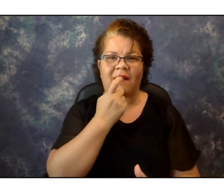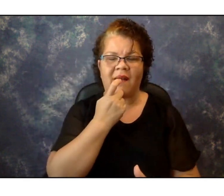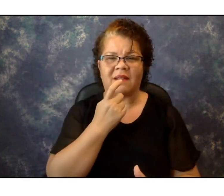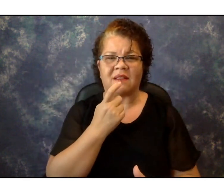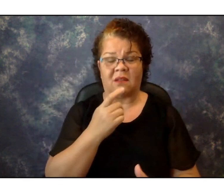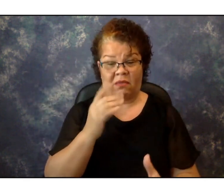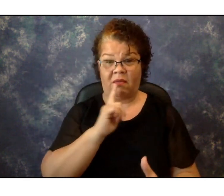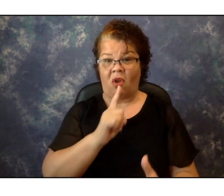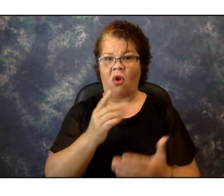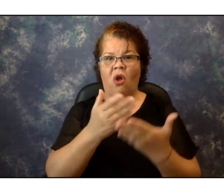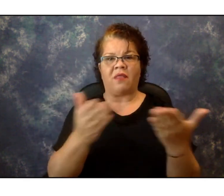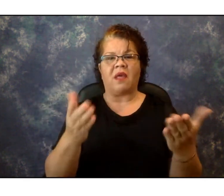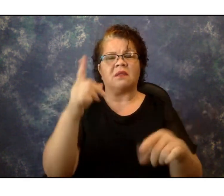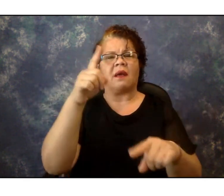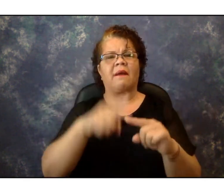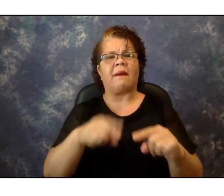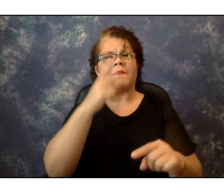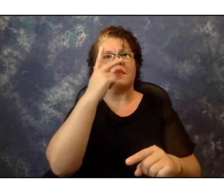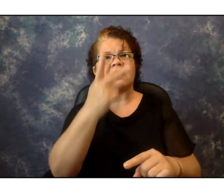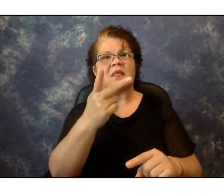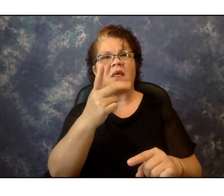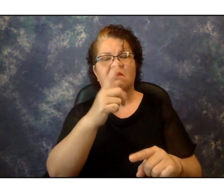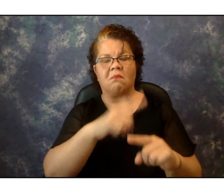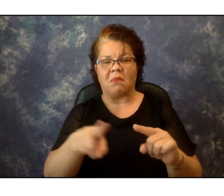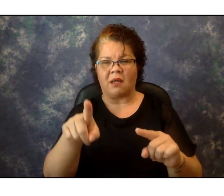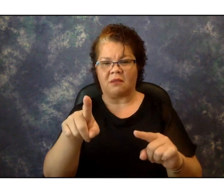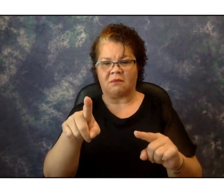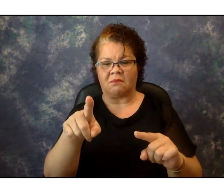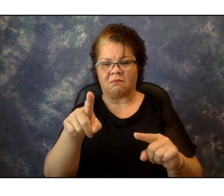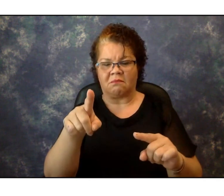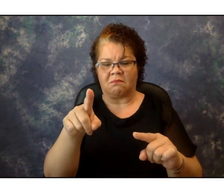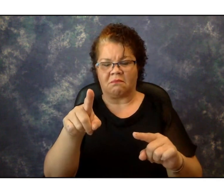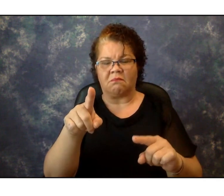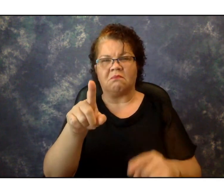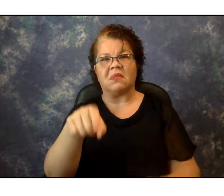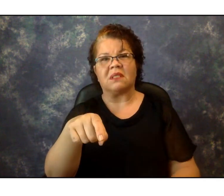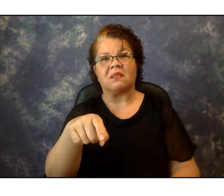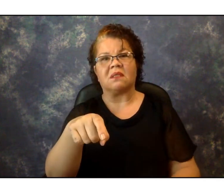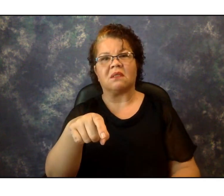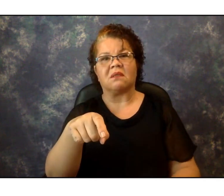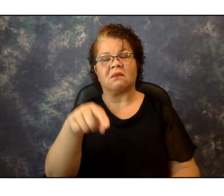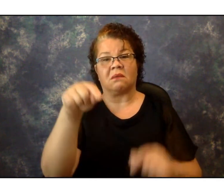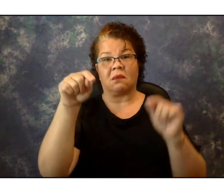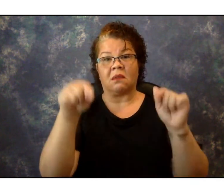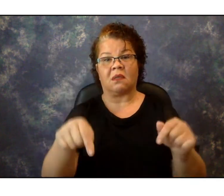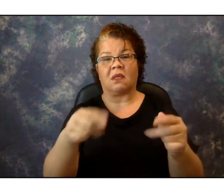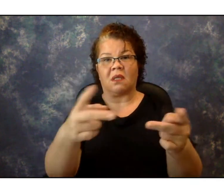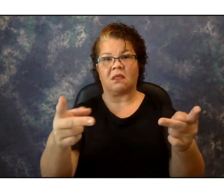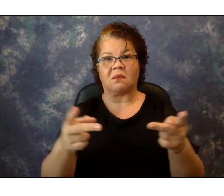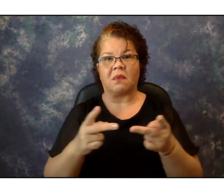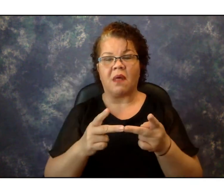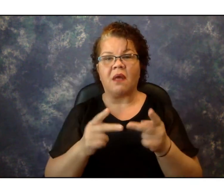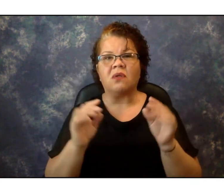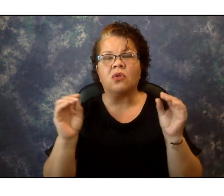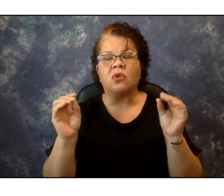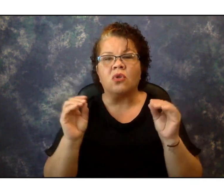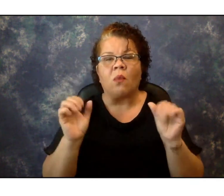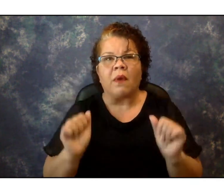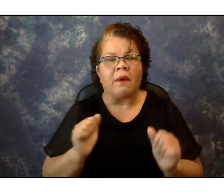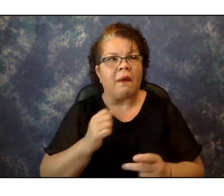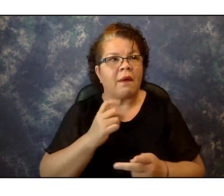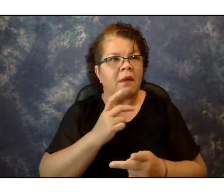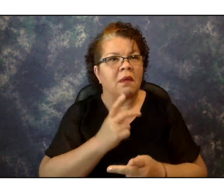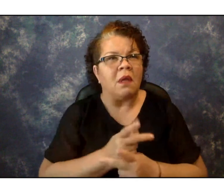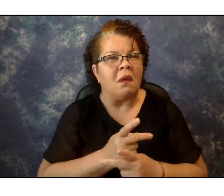be. Buried barely this place no one can keep. Yet how to kill